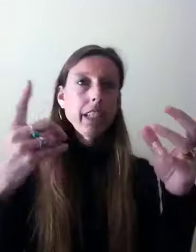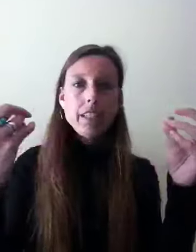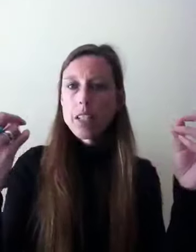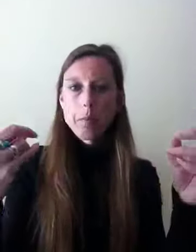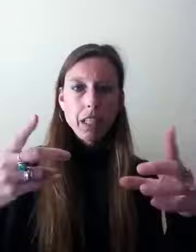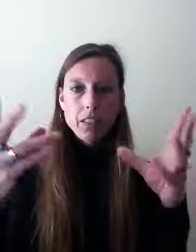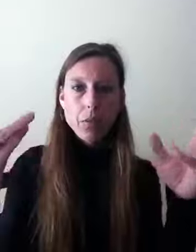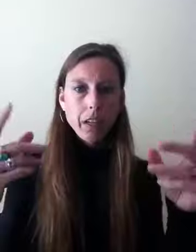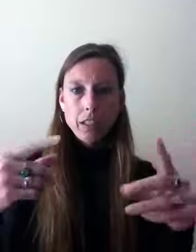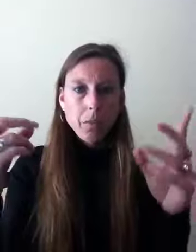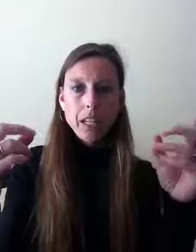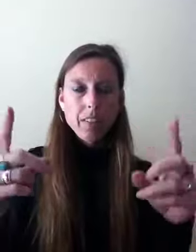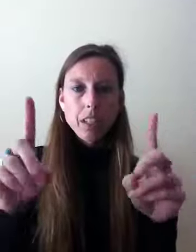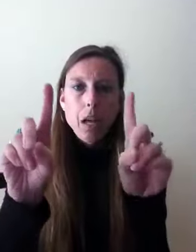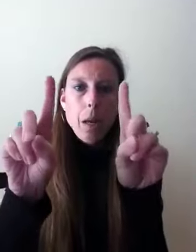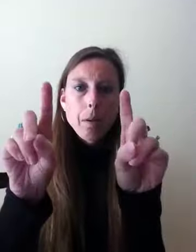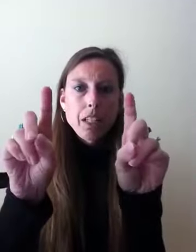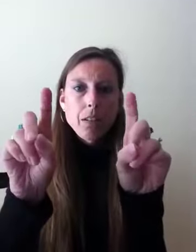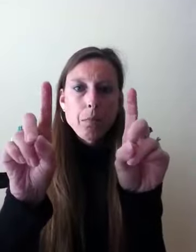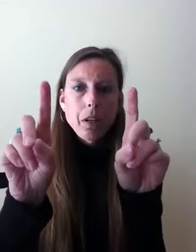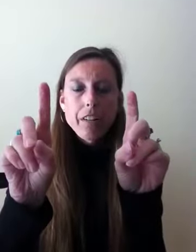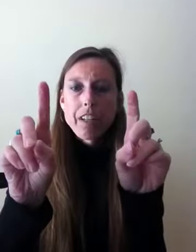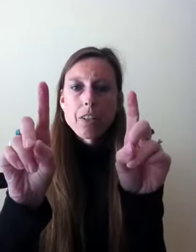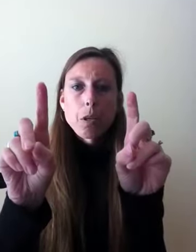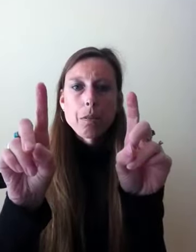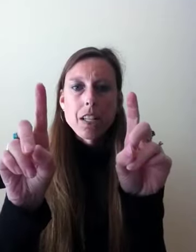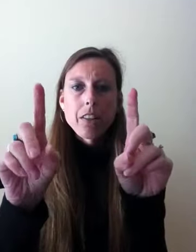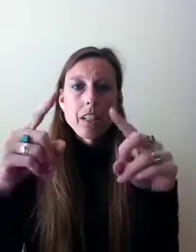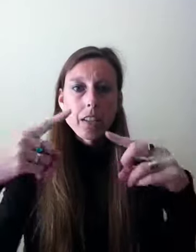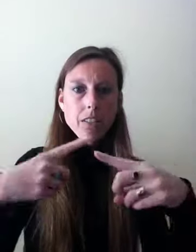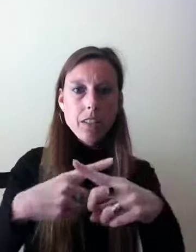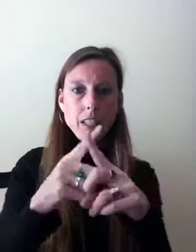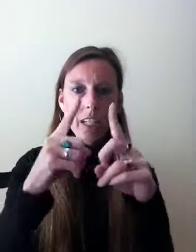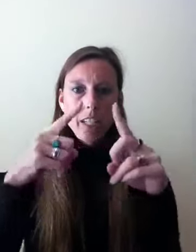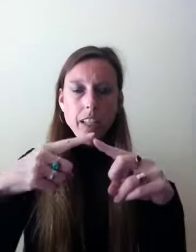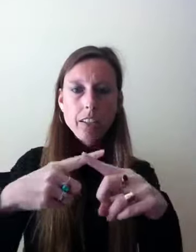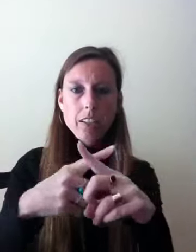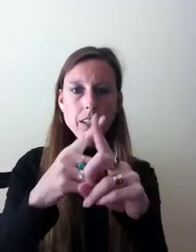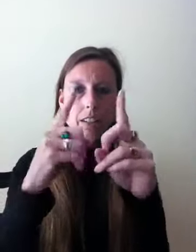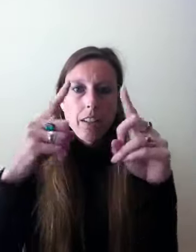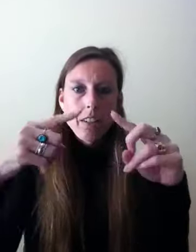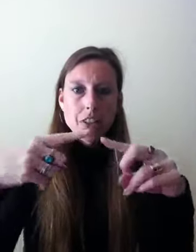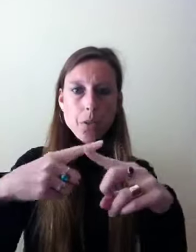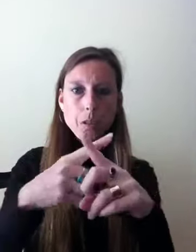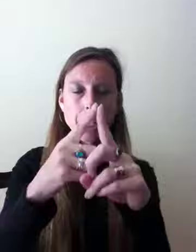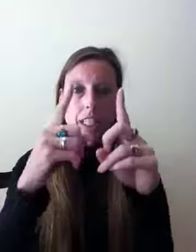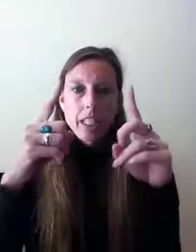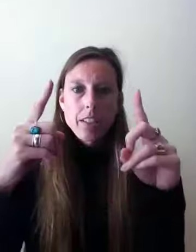knitting something, a sweater or whatever. But your pointer fingers represent the needles, the knitting needles, and just